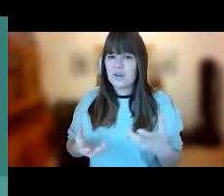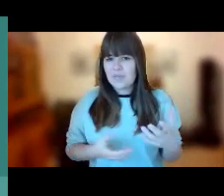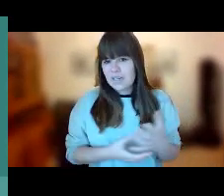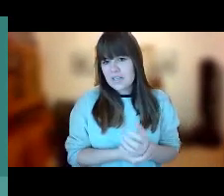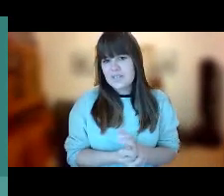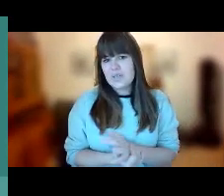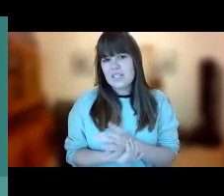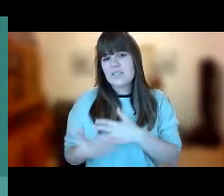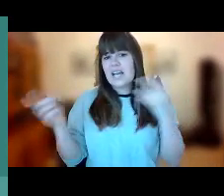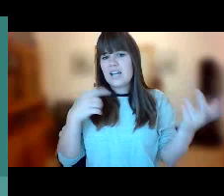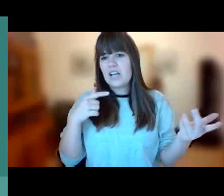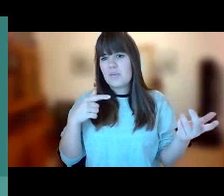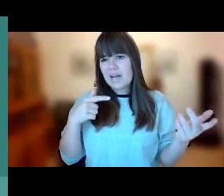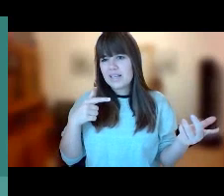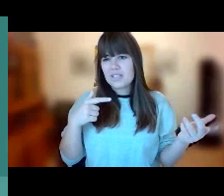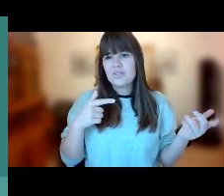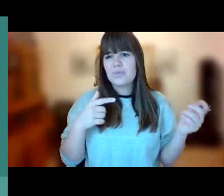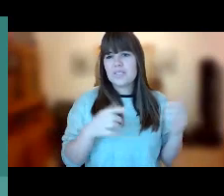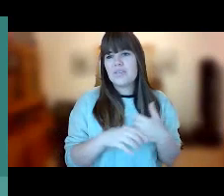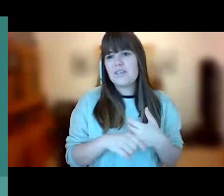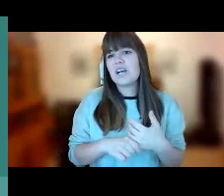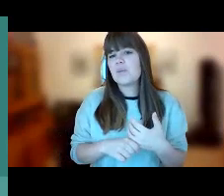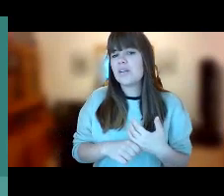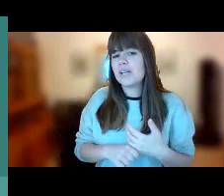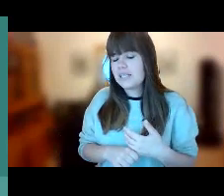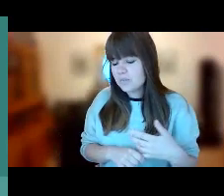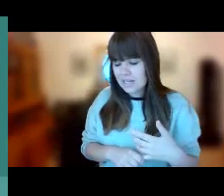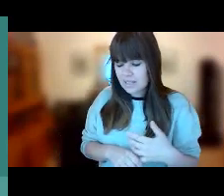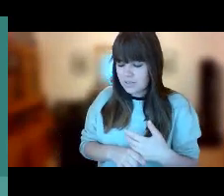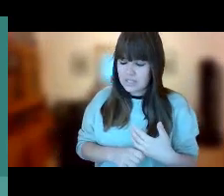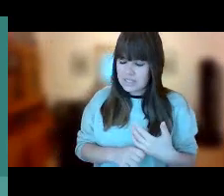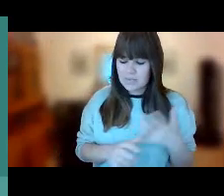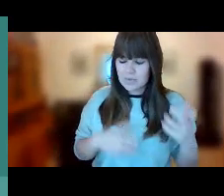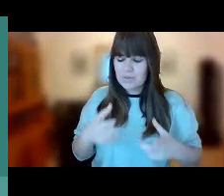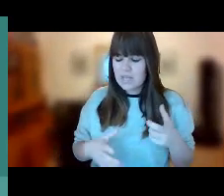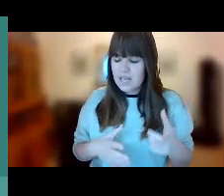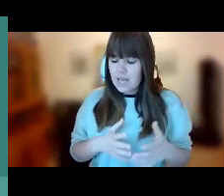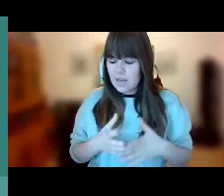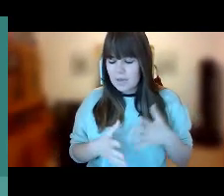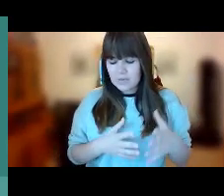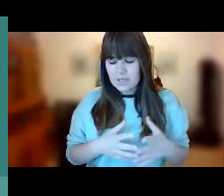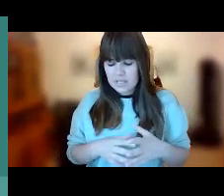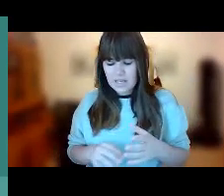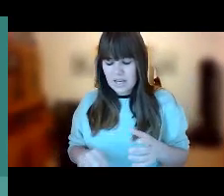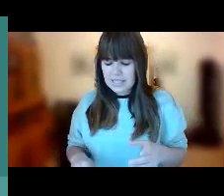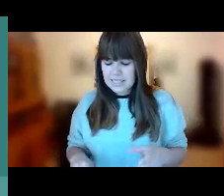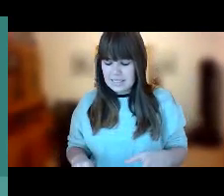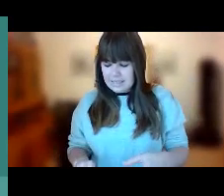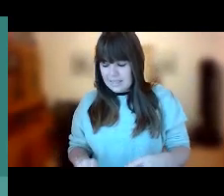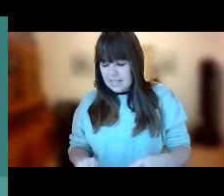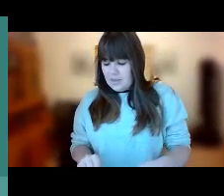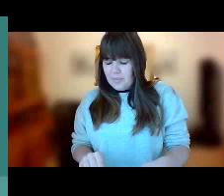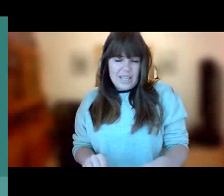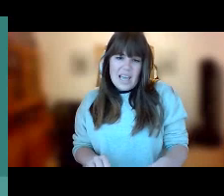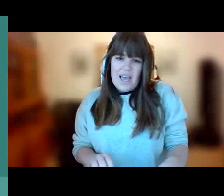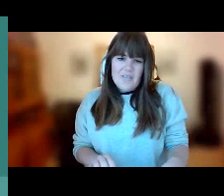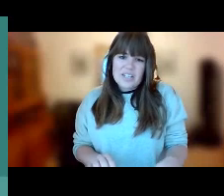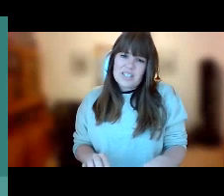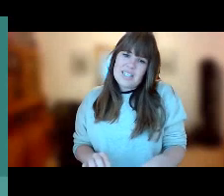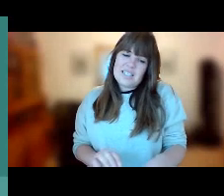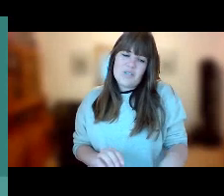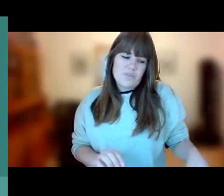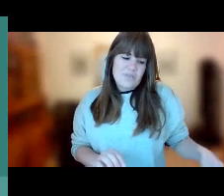Gestures as well can be really useful, and as I was saying earlier about Makaton, would definitely recommend looking into Makaton for the symbols and also the signs. But